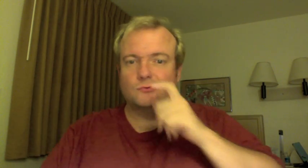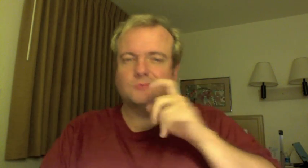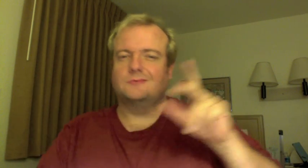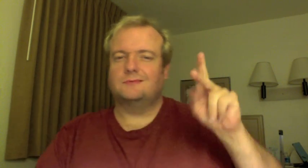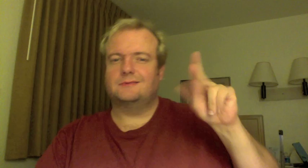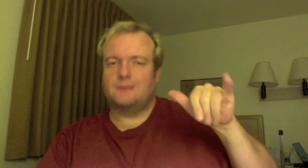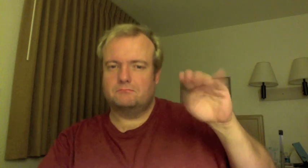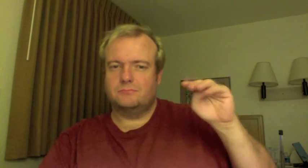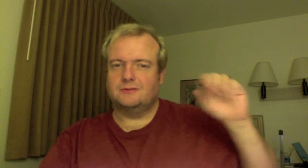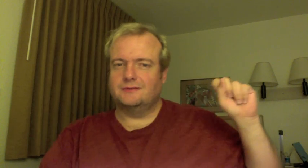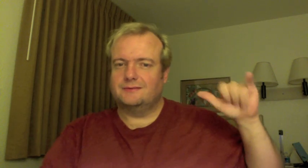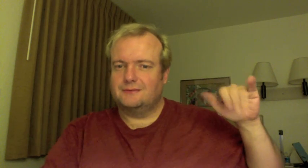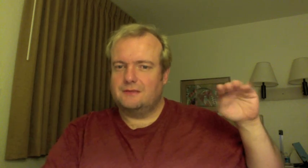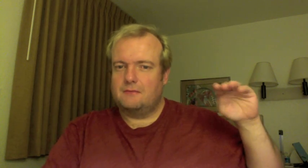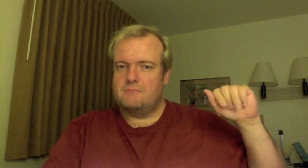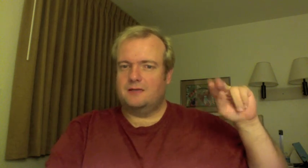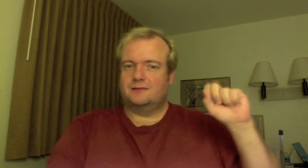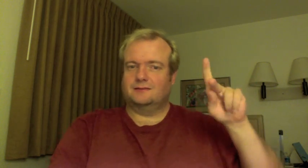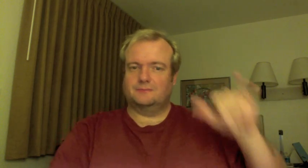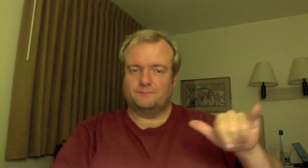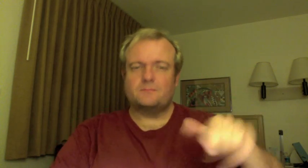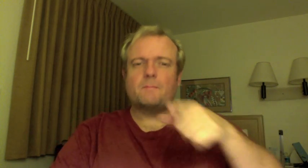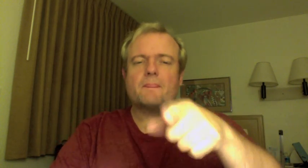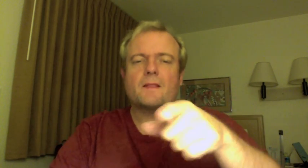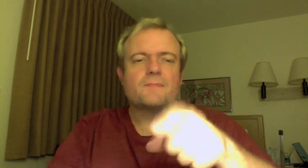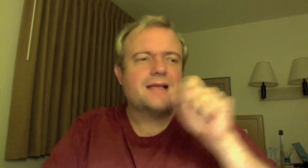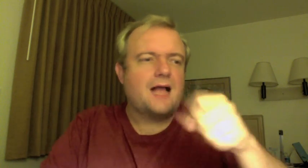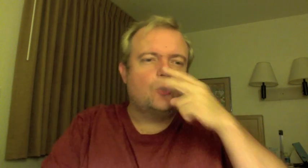Beijing's officials re-examine the safety of the bird's nest design.